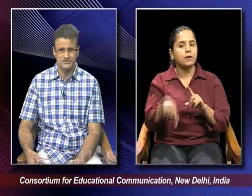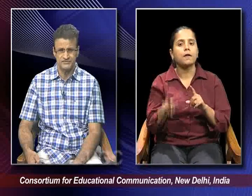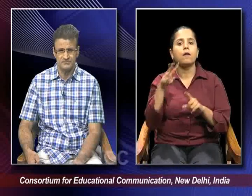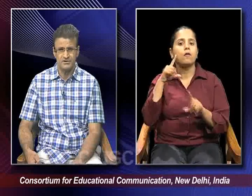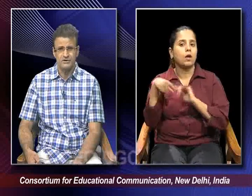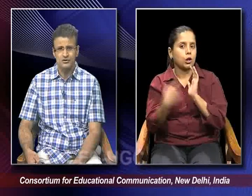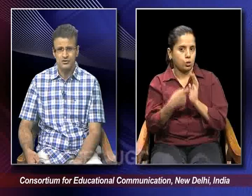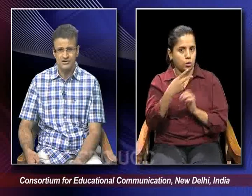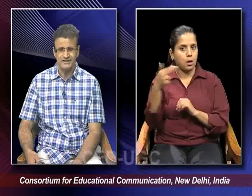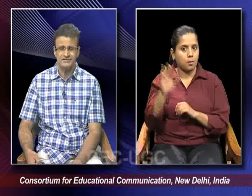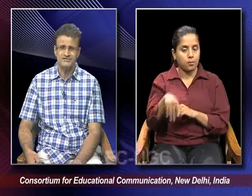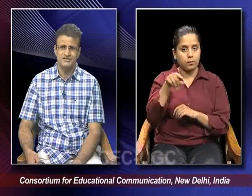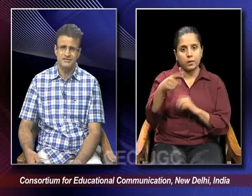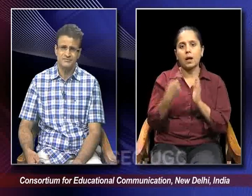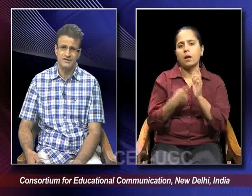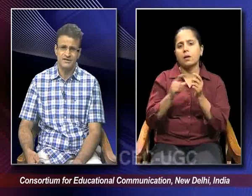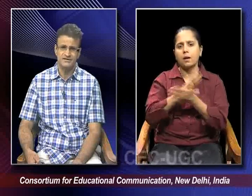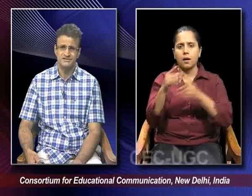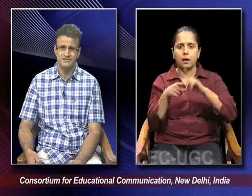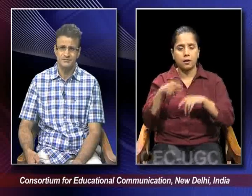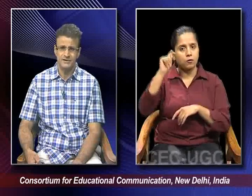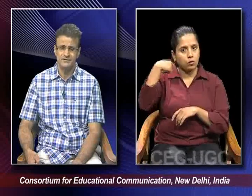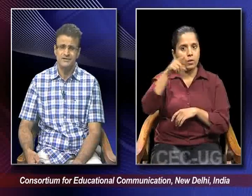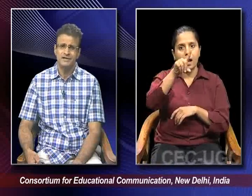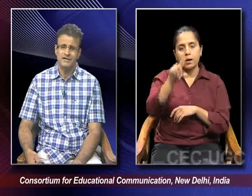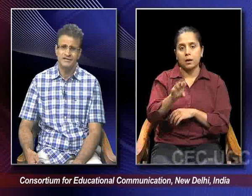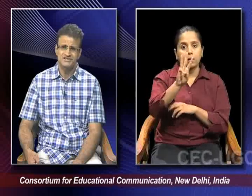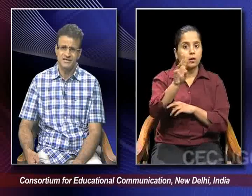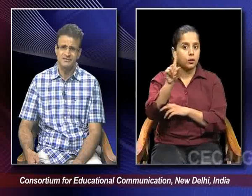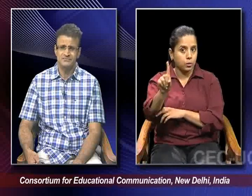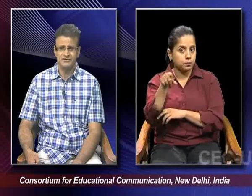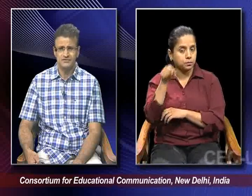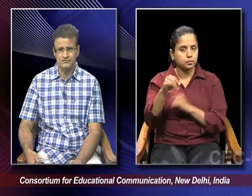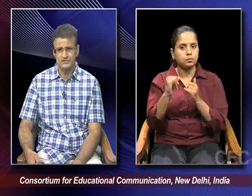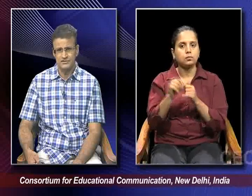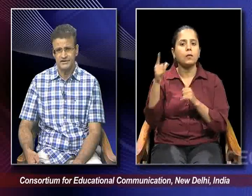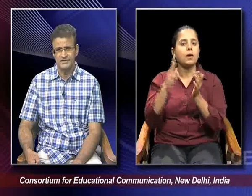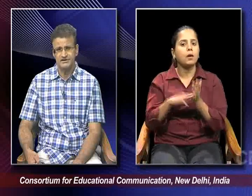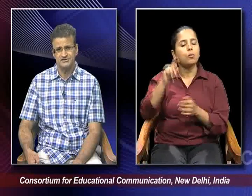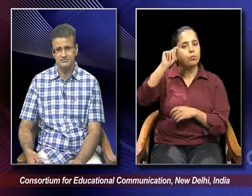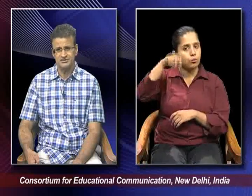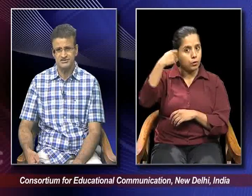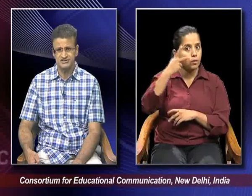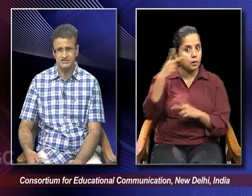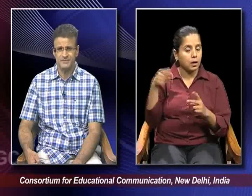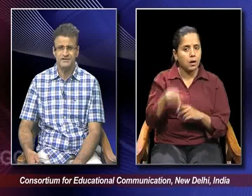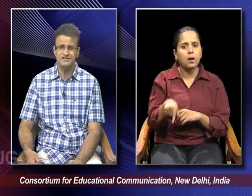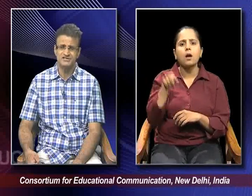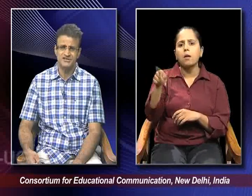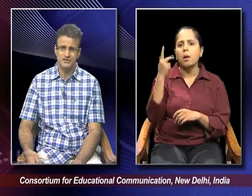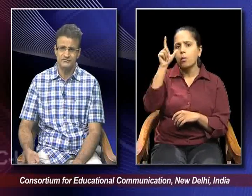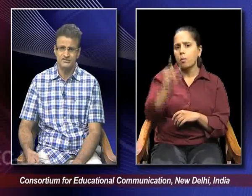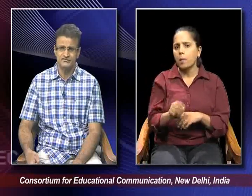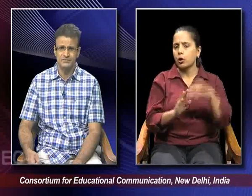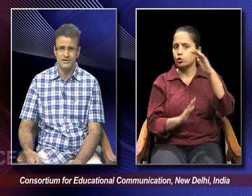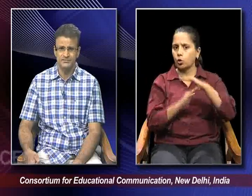another film called Reth, which came in 1931. And in Salem, in one of the areas, the magistrate suspended the screening